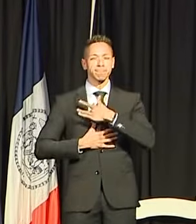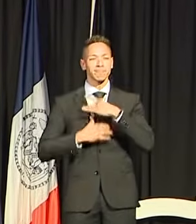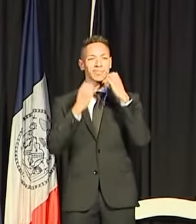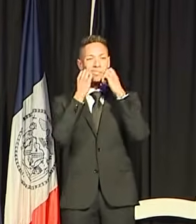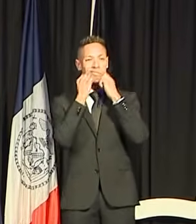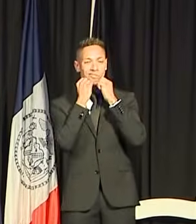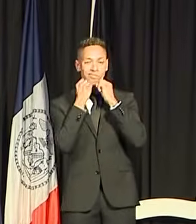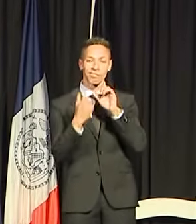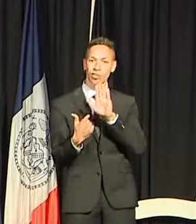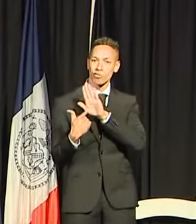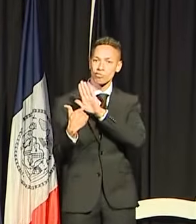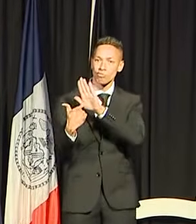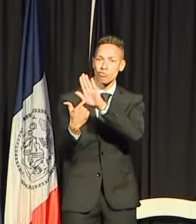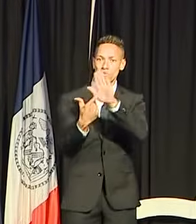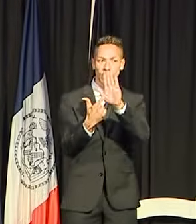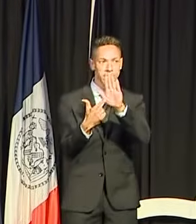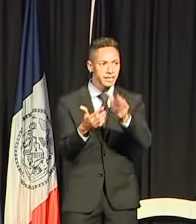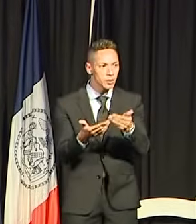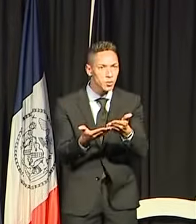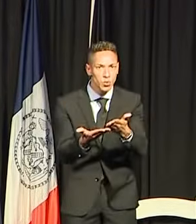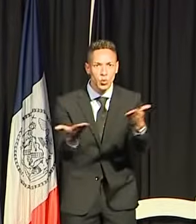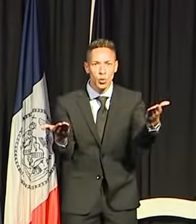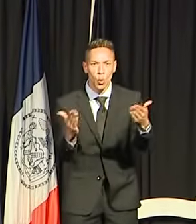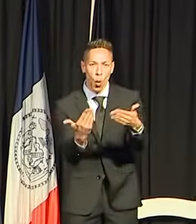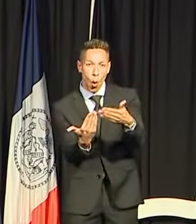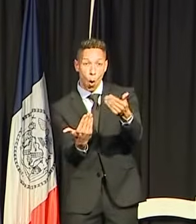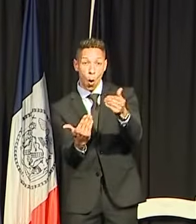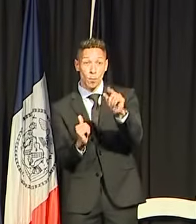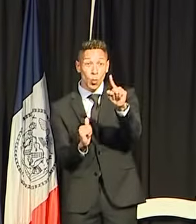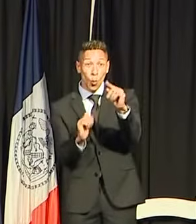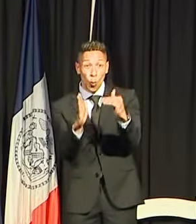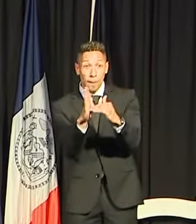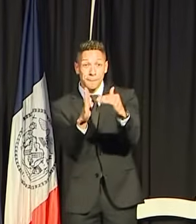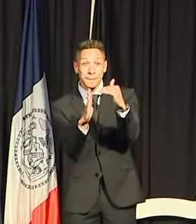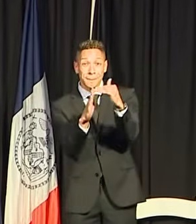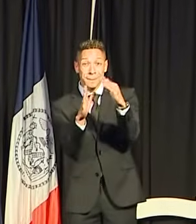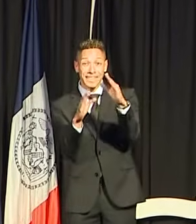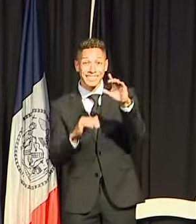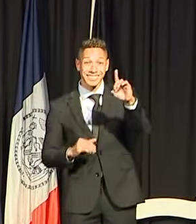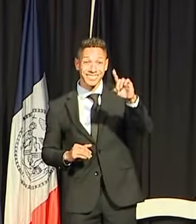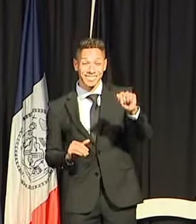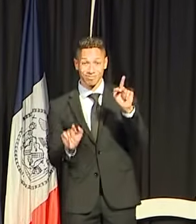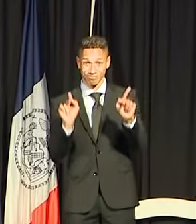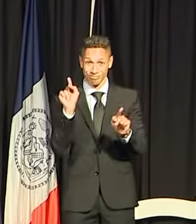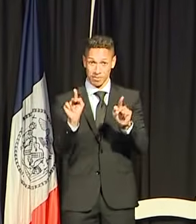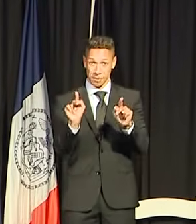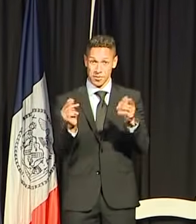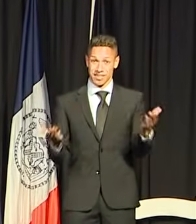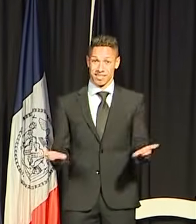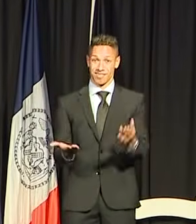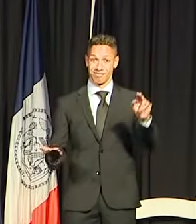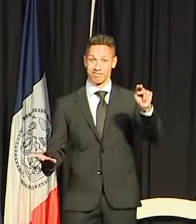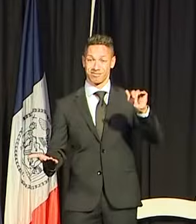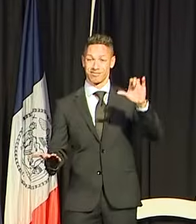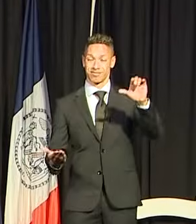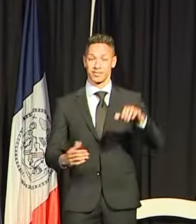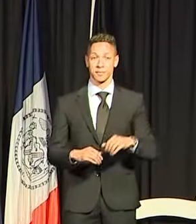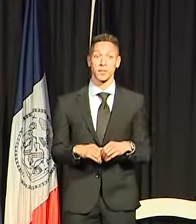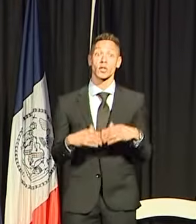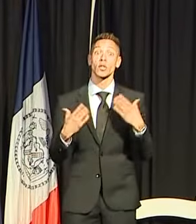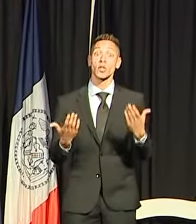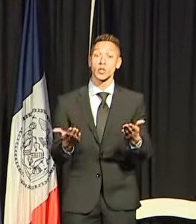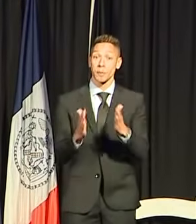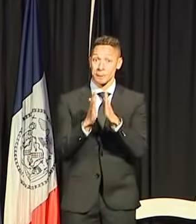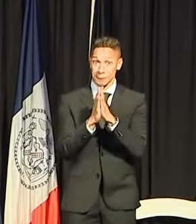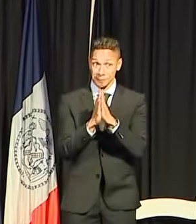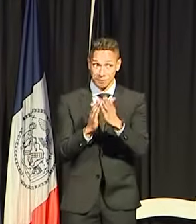to represent all of you, the nearly 1 million disabled people of New York City. So